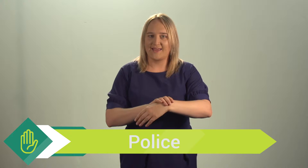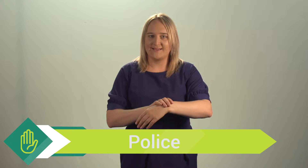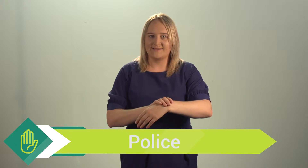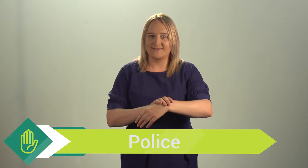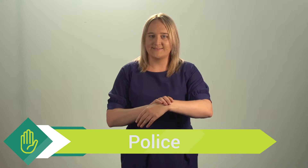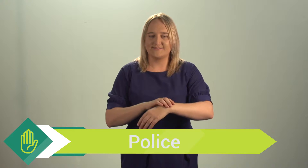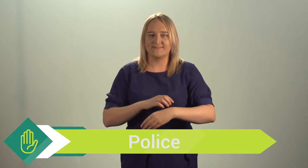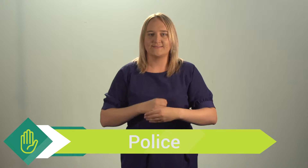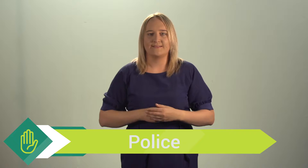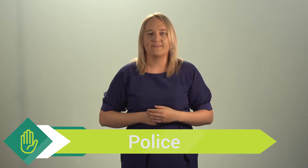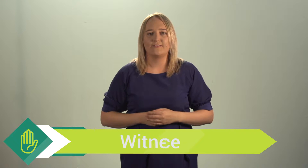Police.